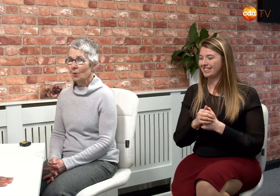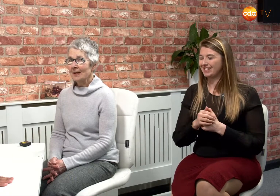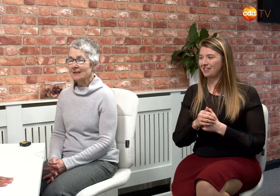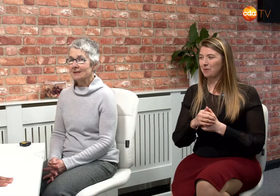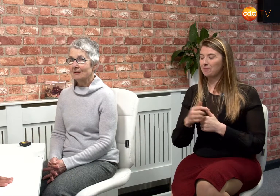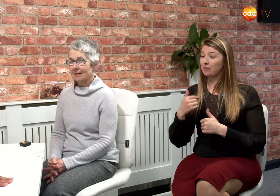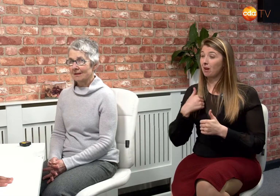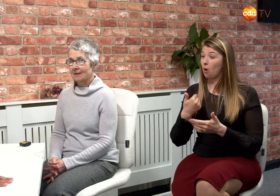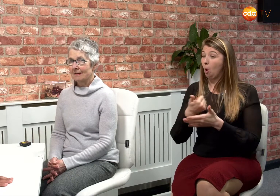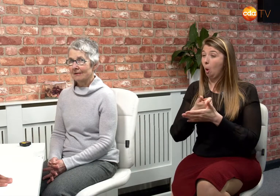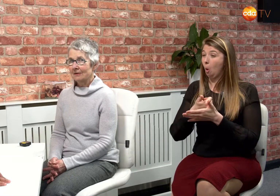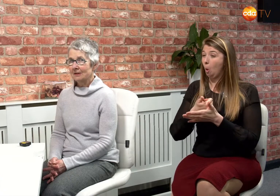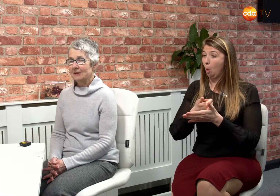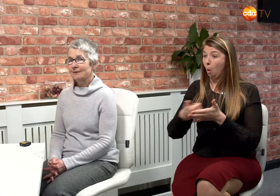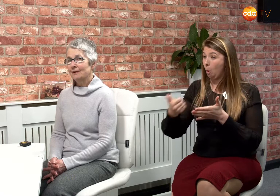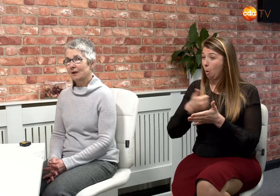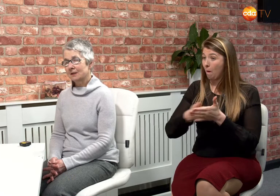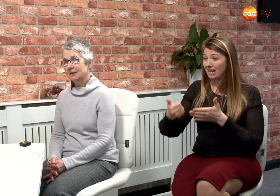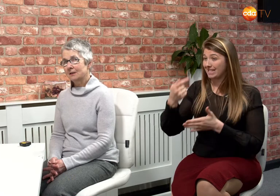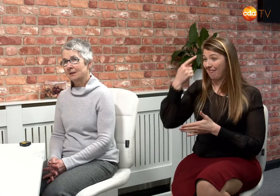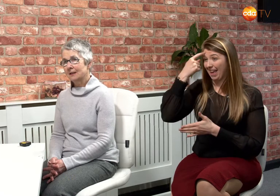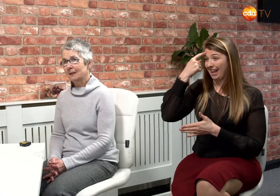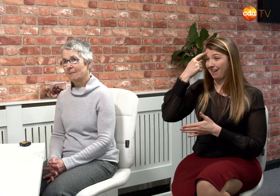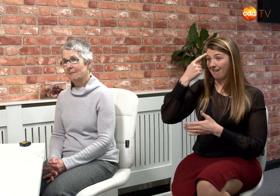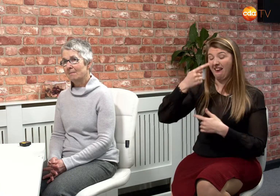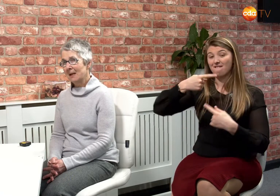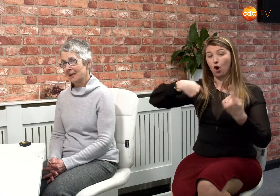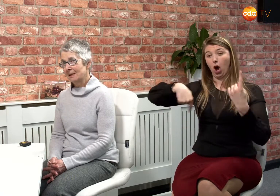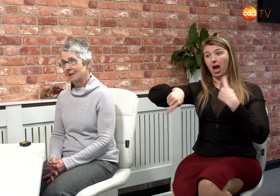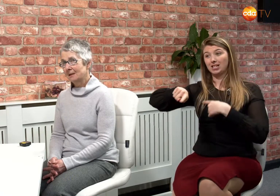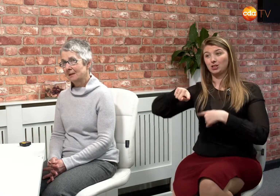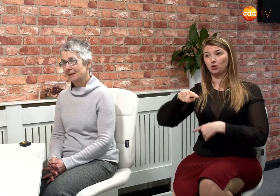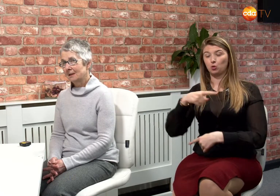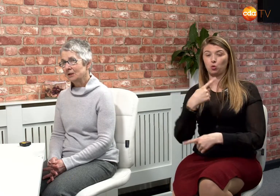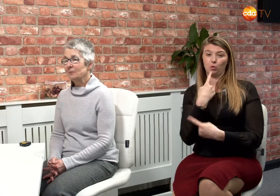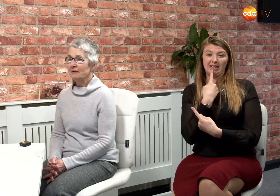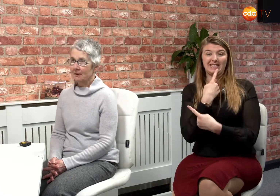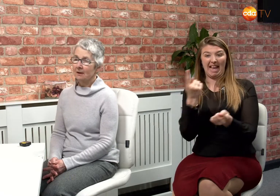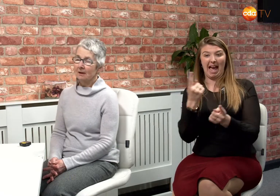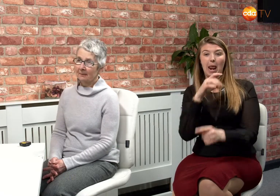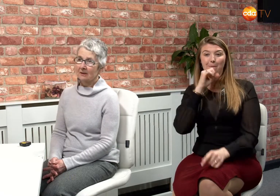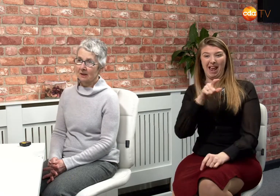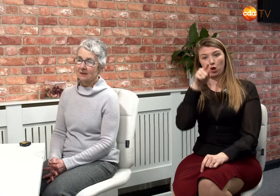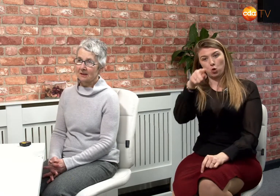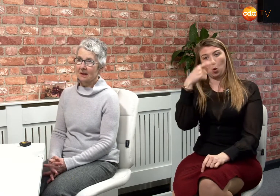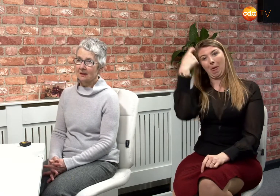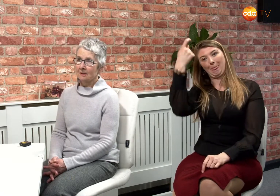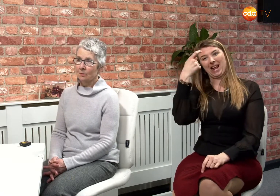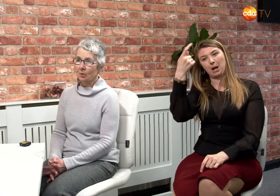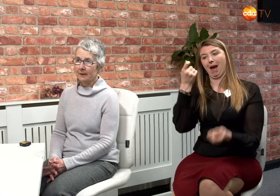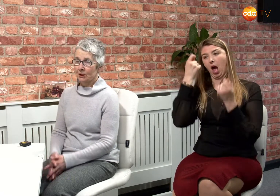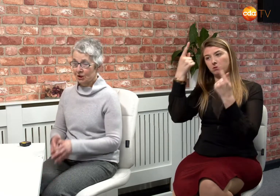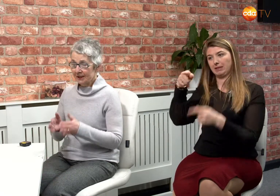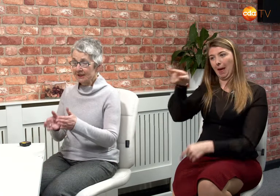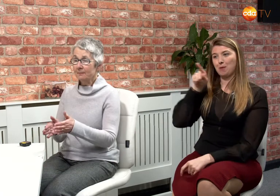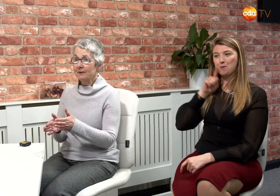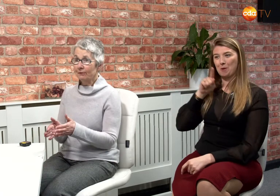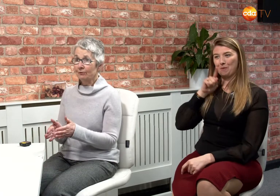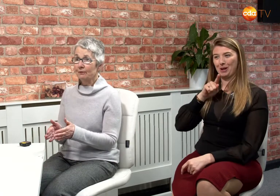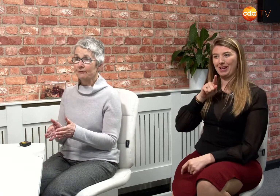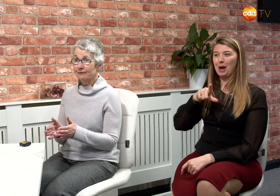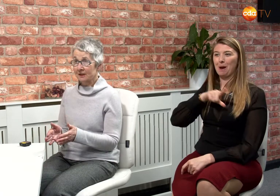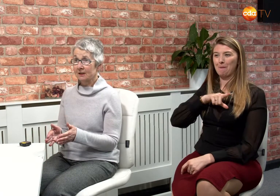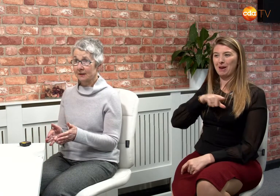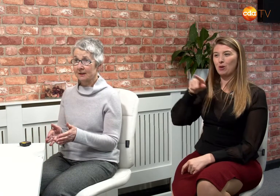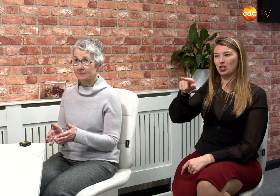don't always think that it's for us to tell men to be thinking about understanding the woman. She's